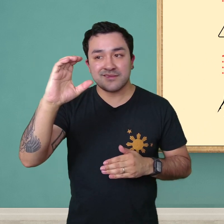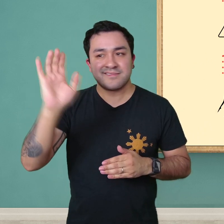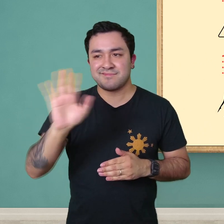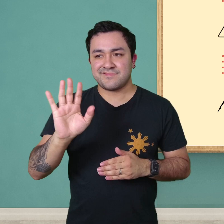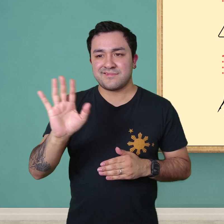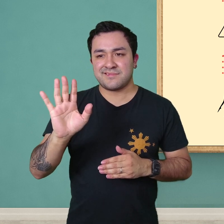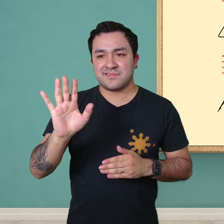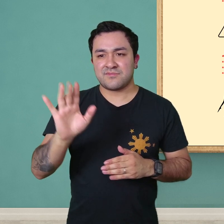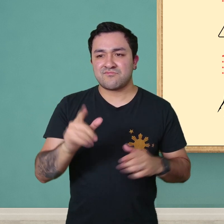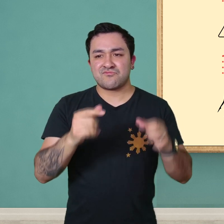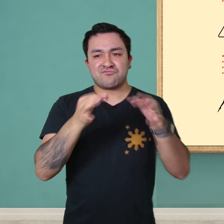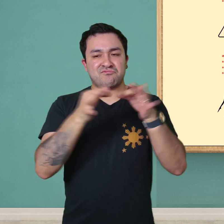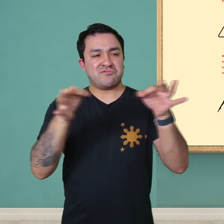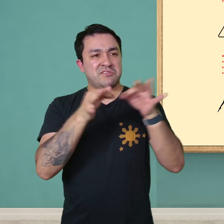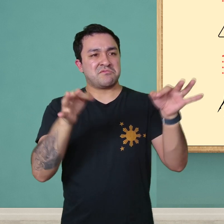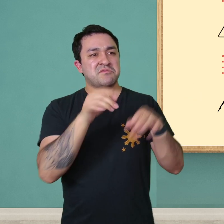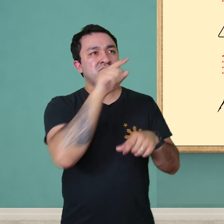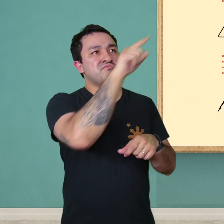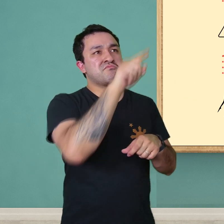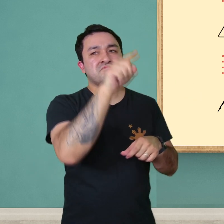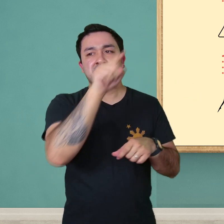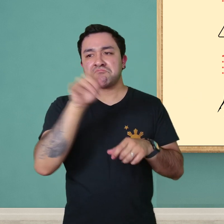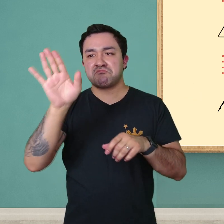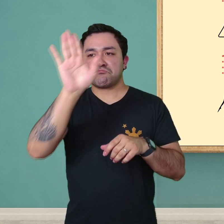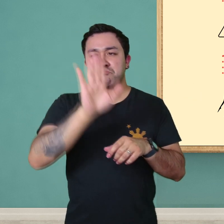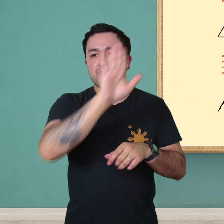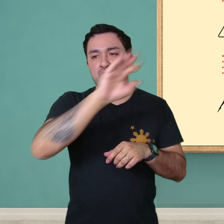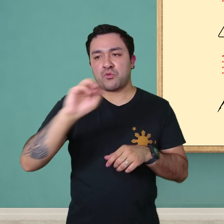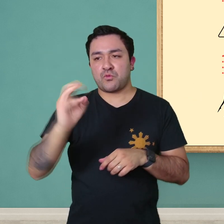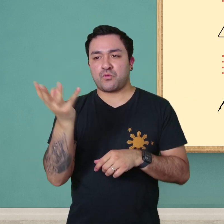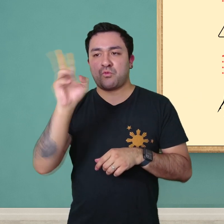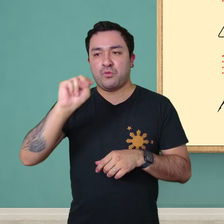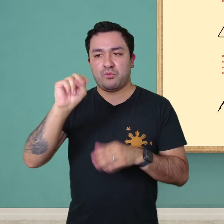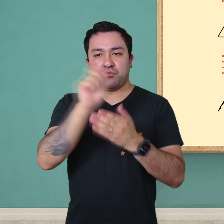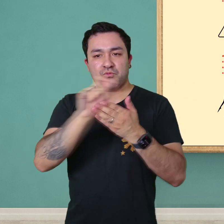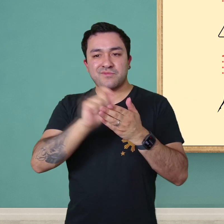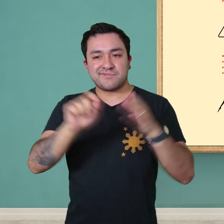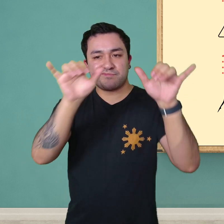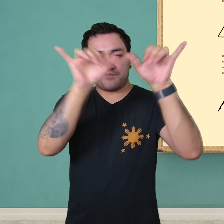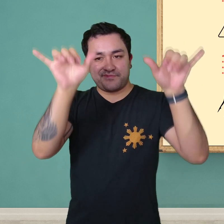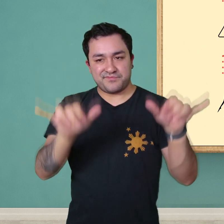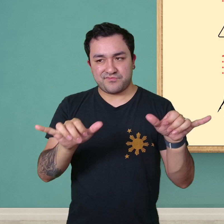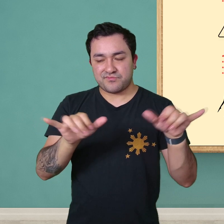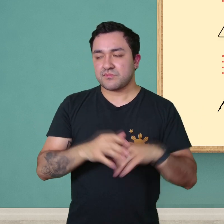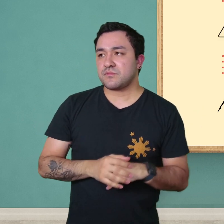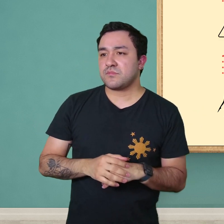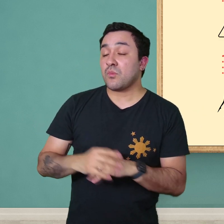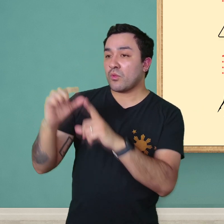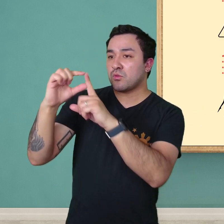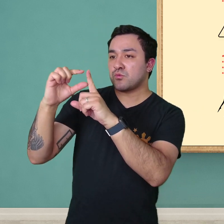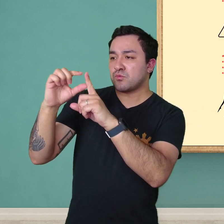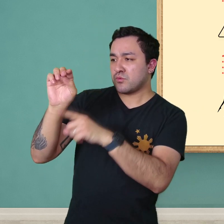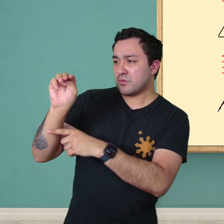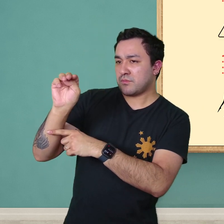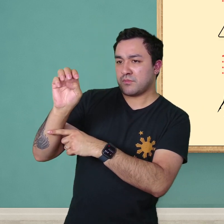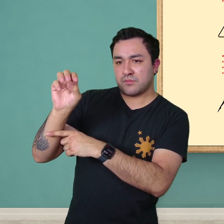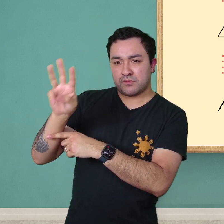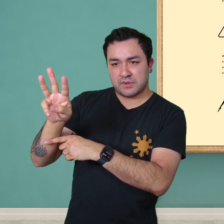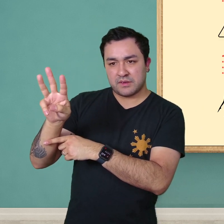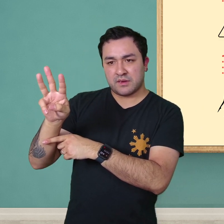be walking in this area. The ASL letter C and the word meow do need context. Not all languages use the